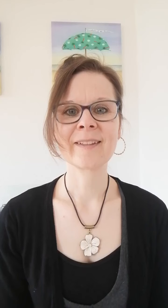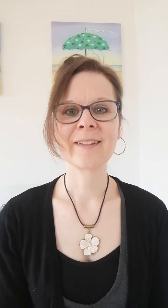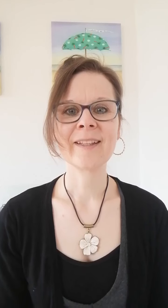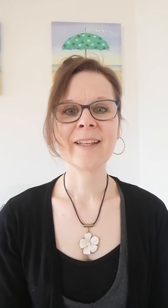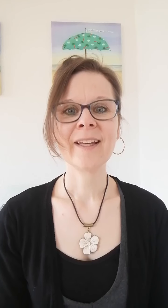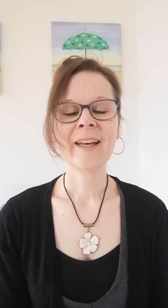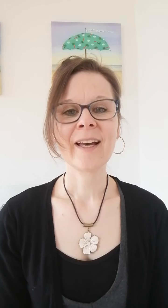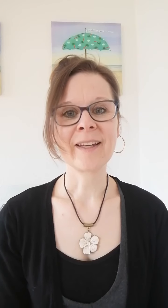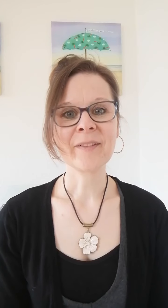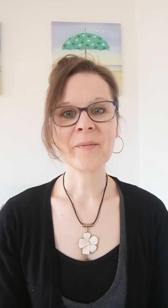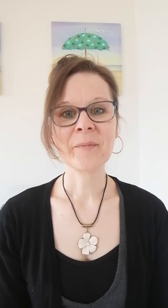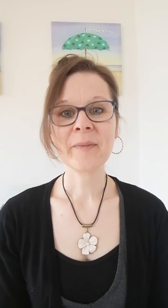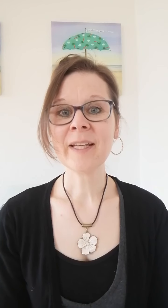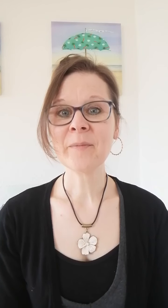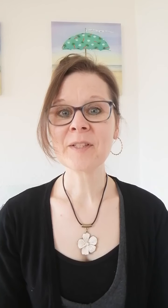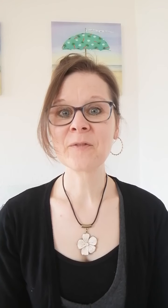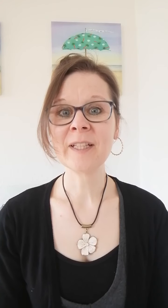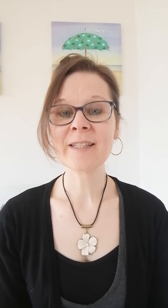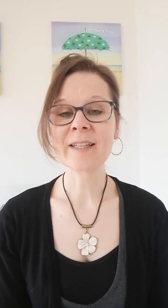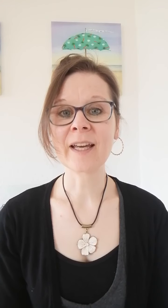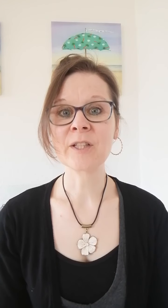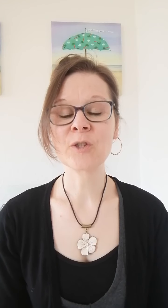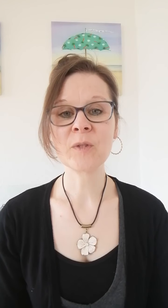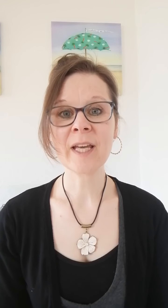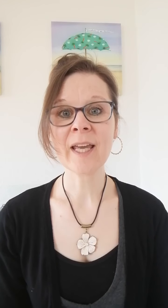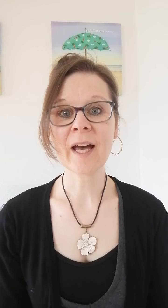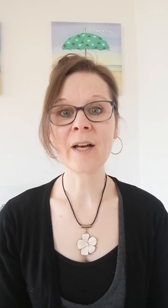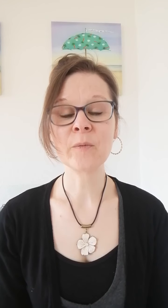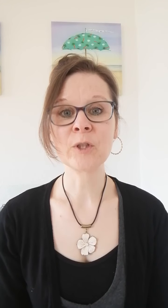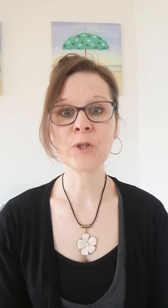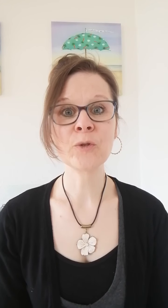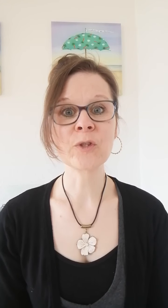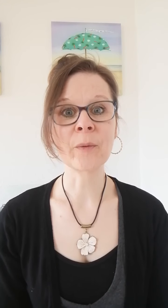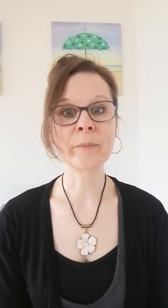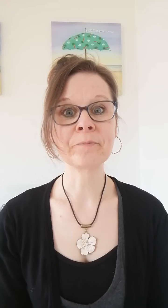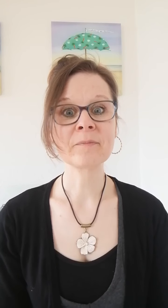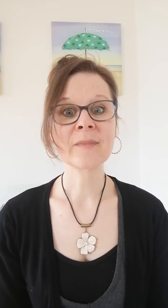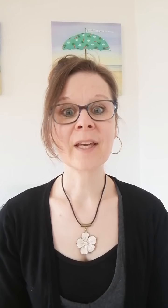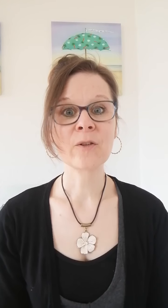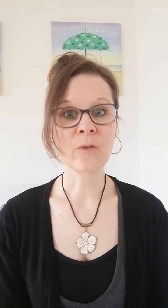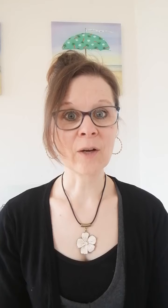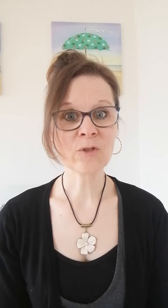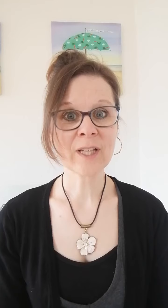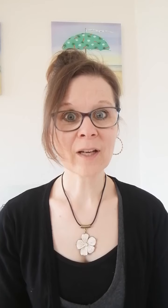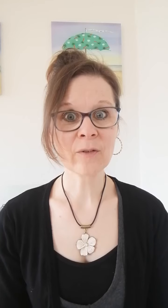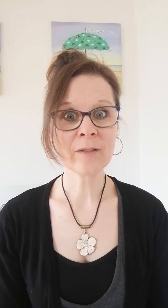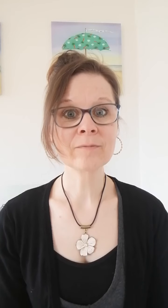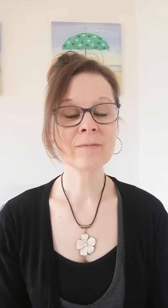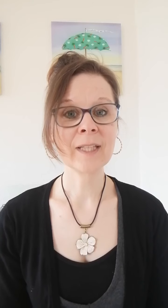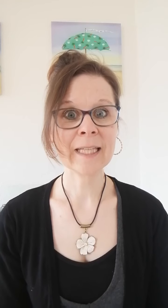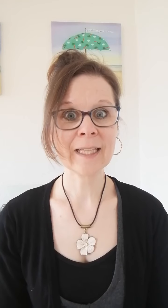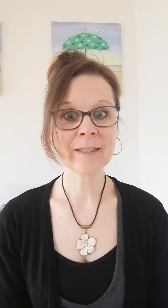Hi, my name is Phyllis and today I will do some crown chakra healing,